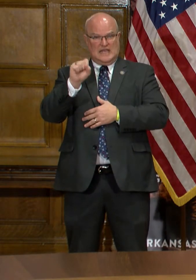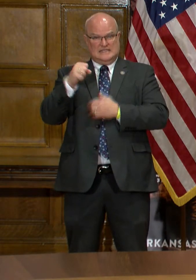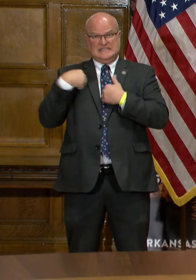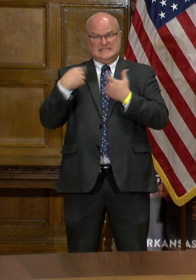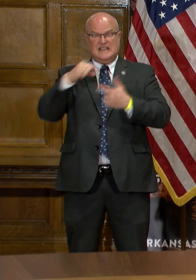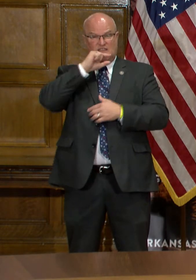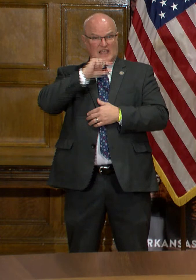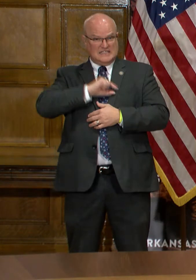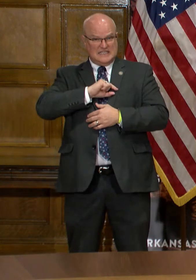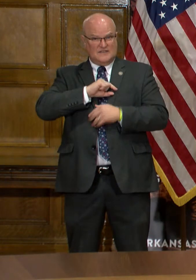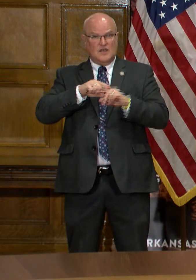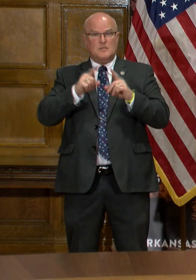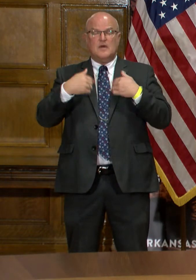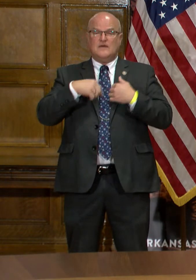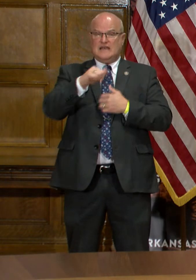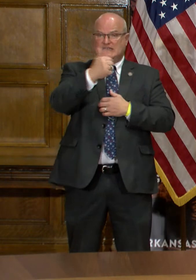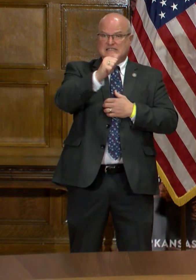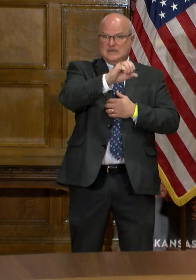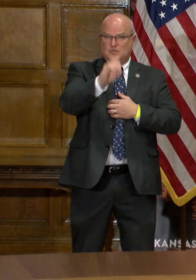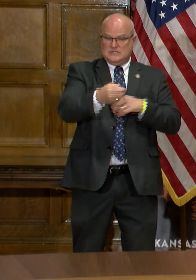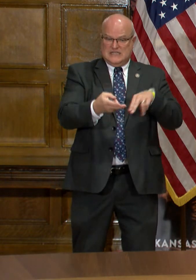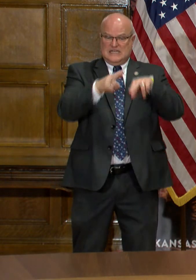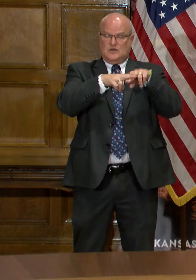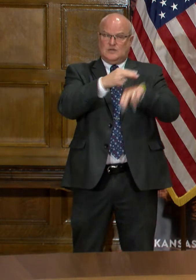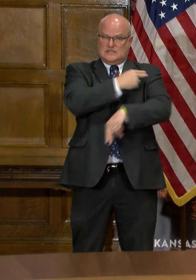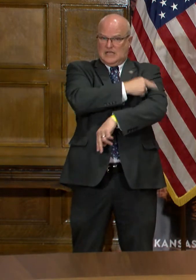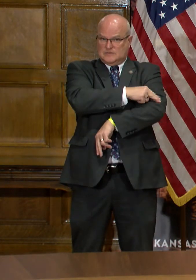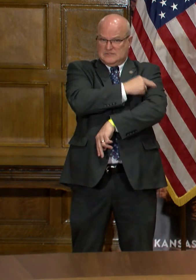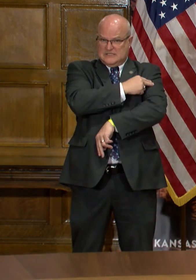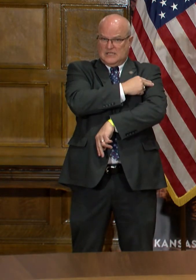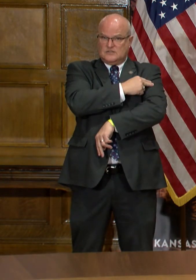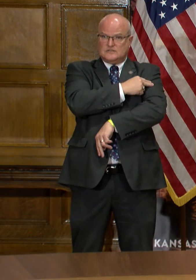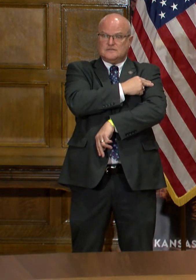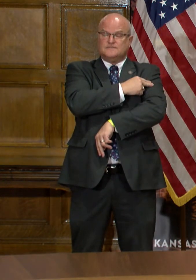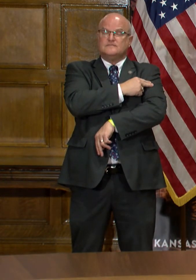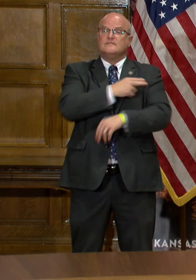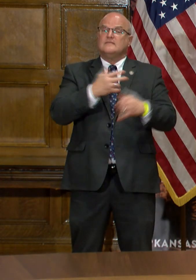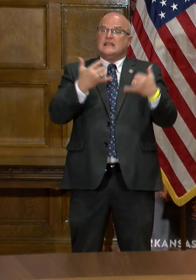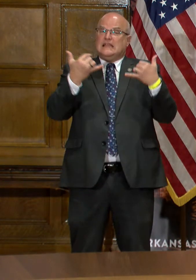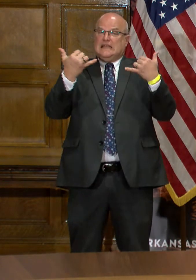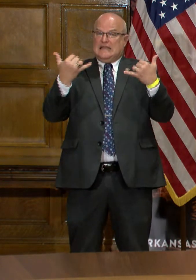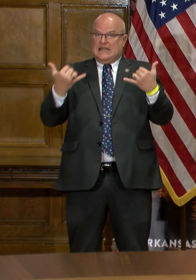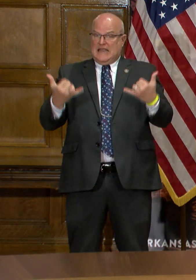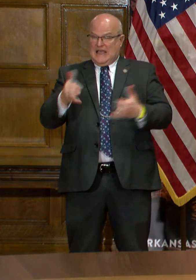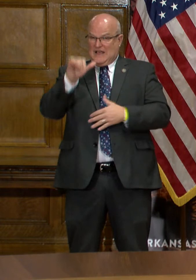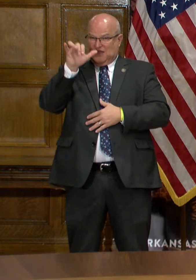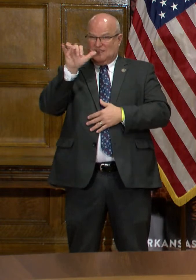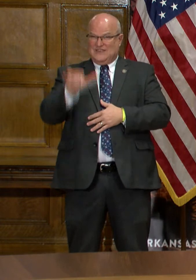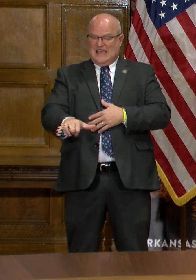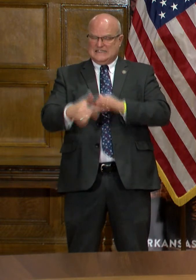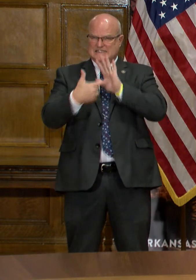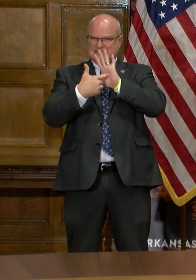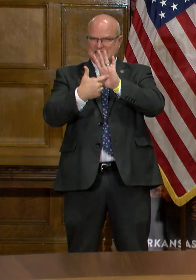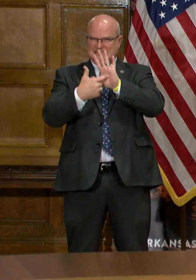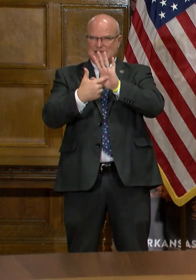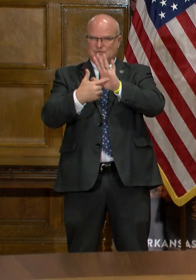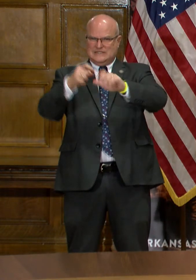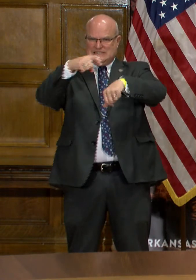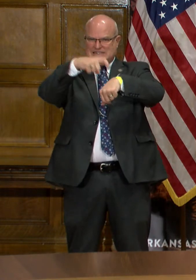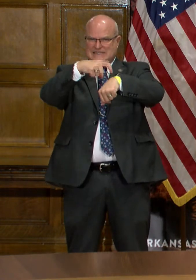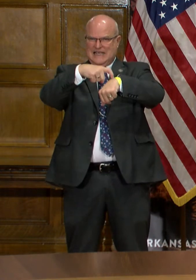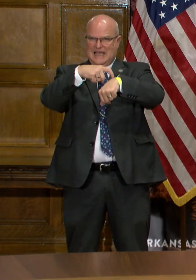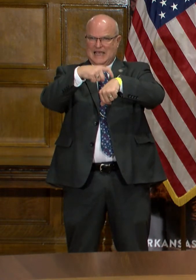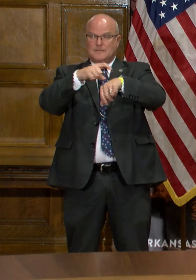since Thanksgiving, but we've had a 10% increase in hospitalizations. Now that is, an illustration in